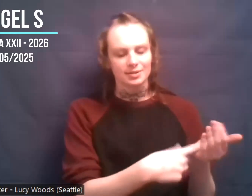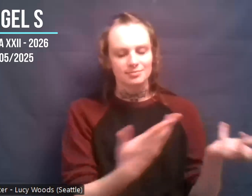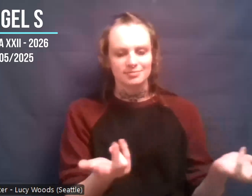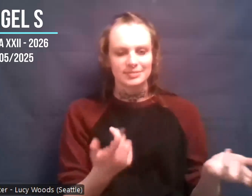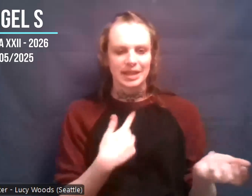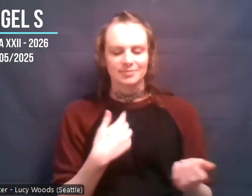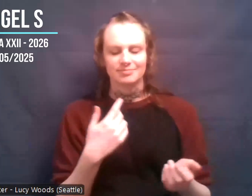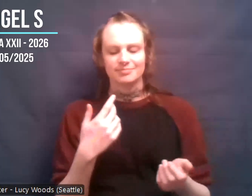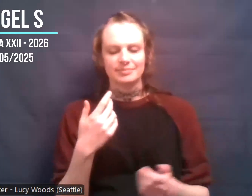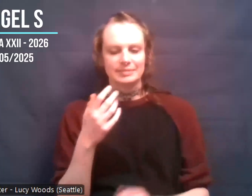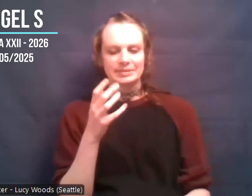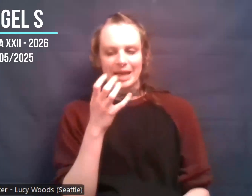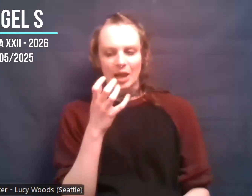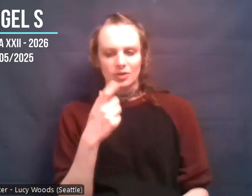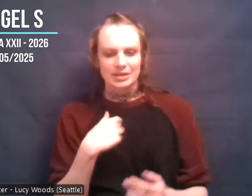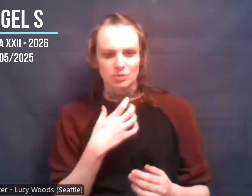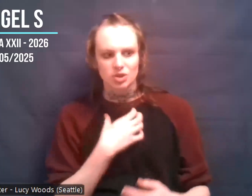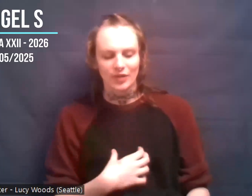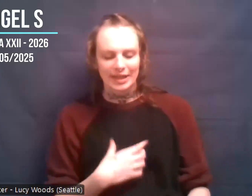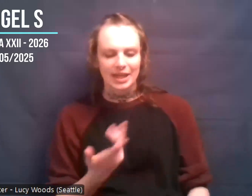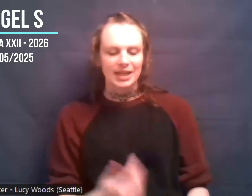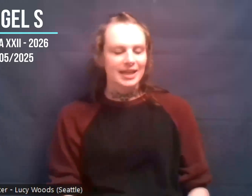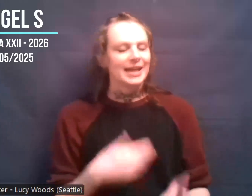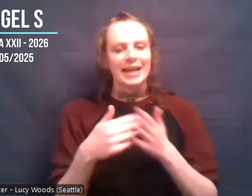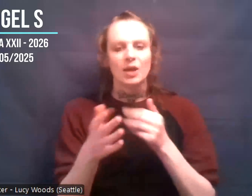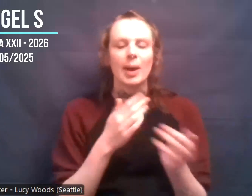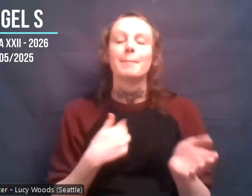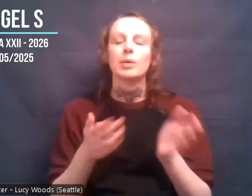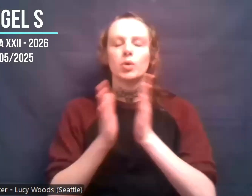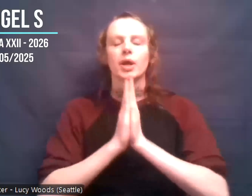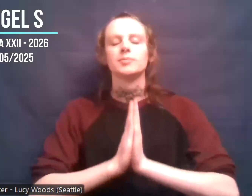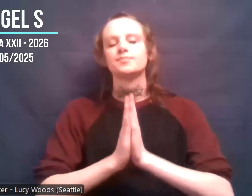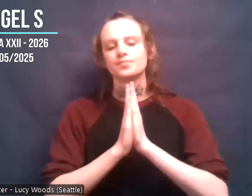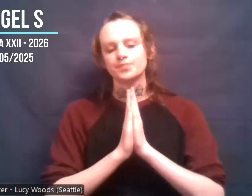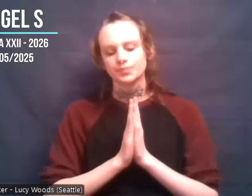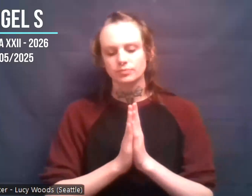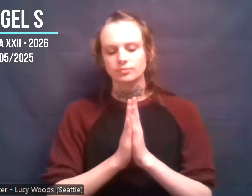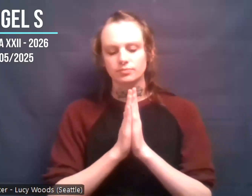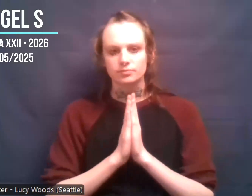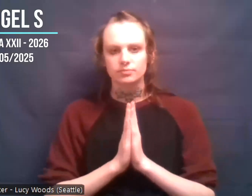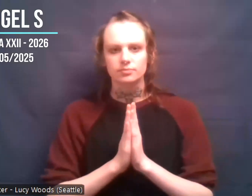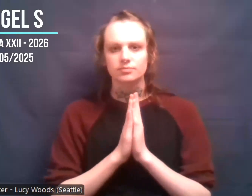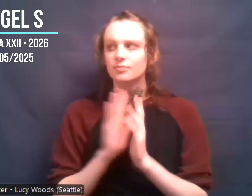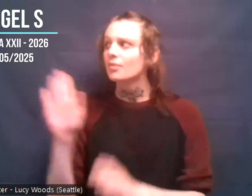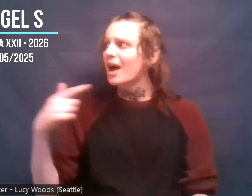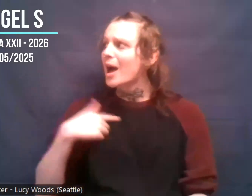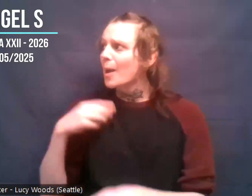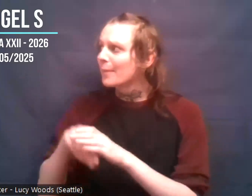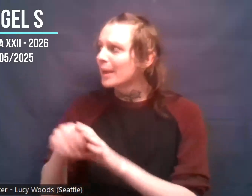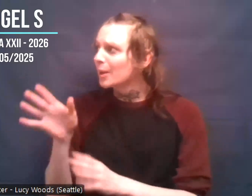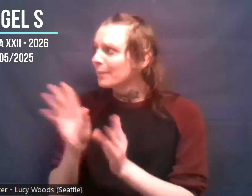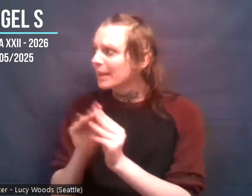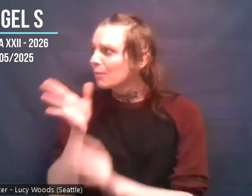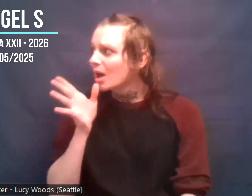praying. And as I'm praying, I'm in a meeting, mom. Sorry, guys.